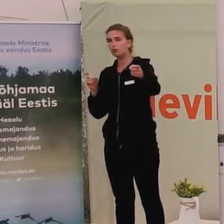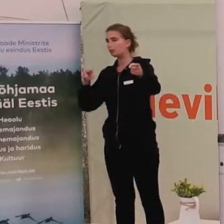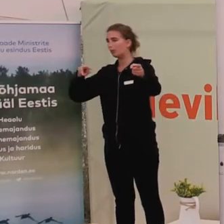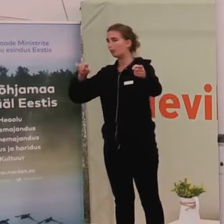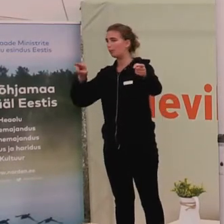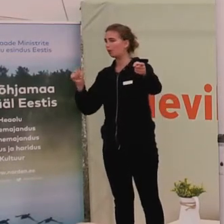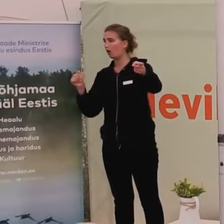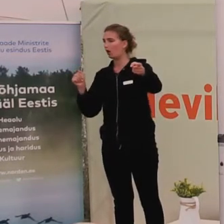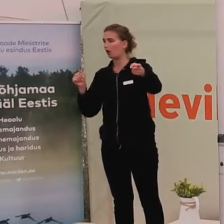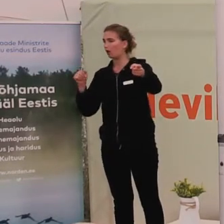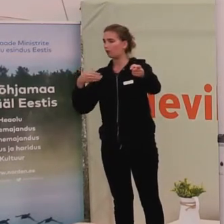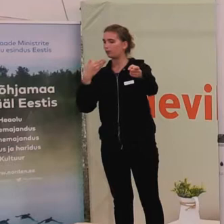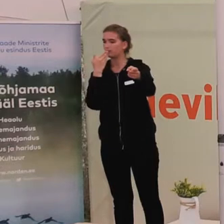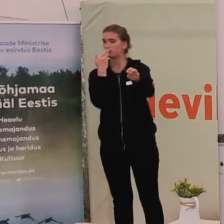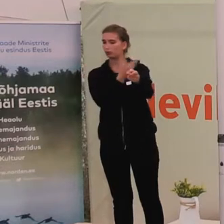Yeah.